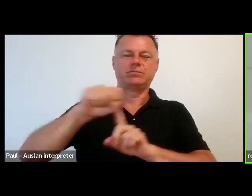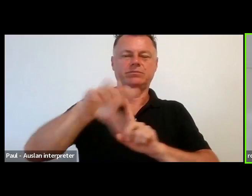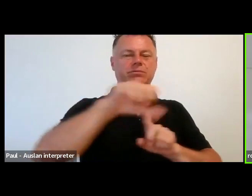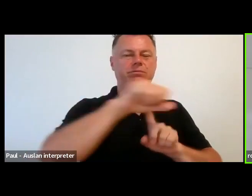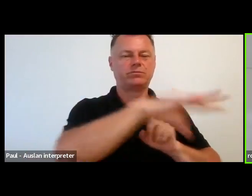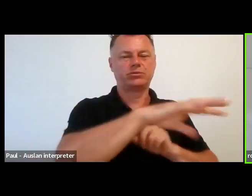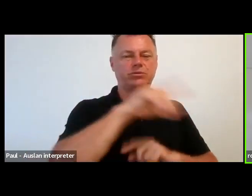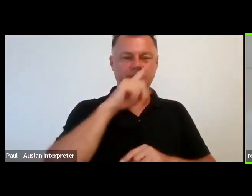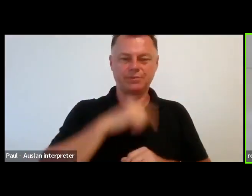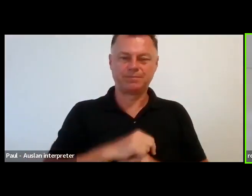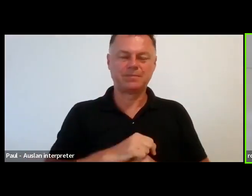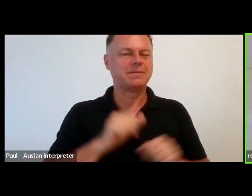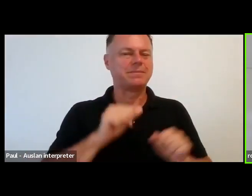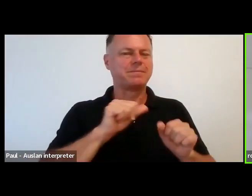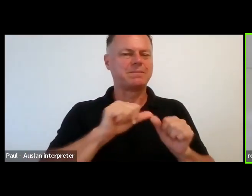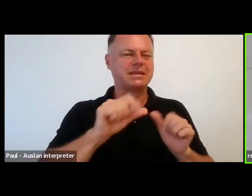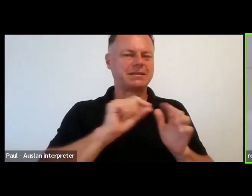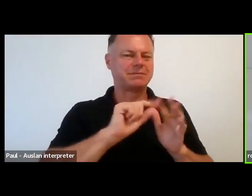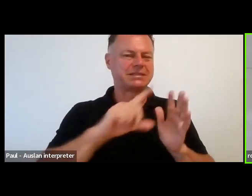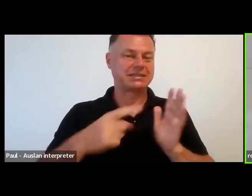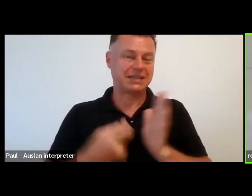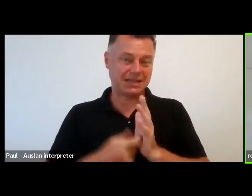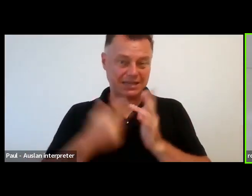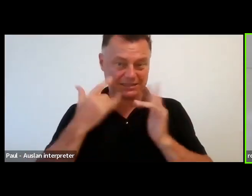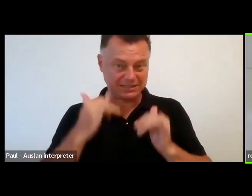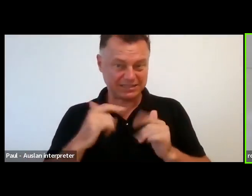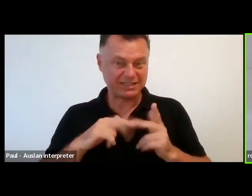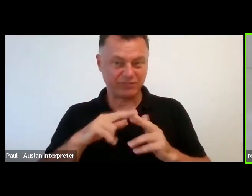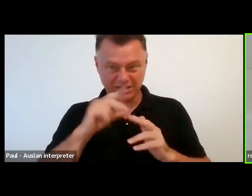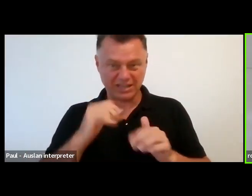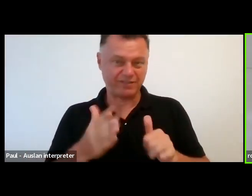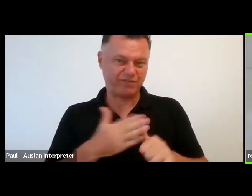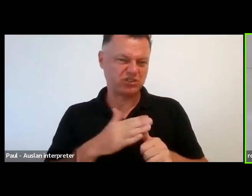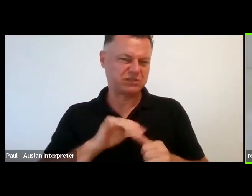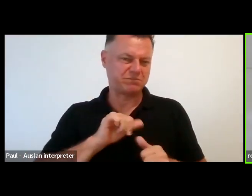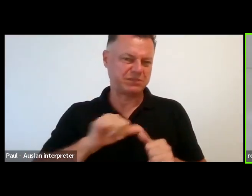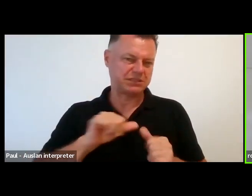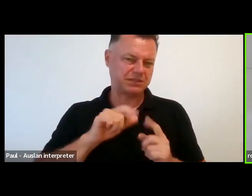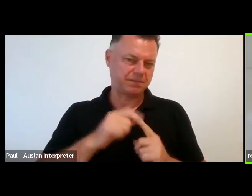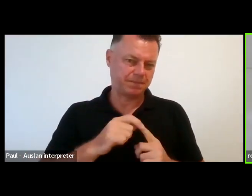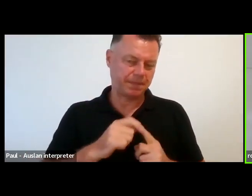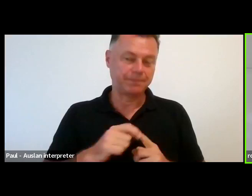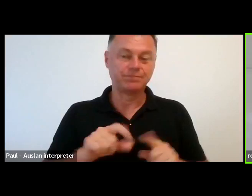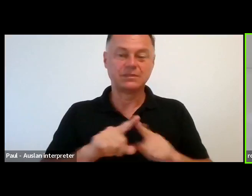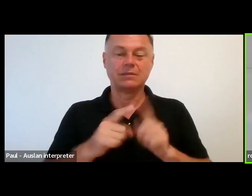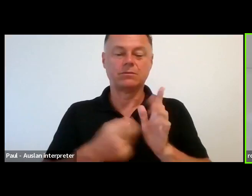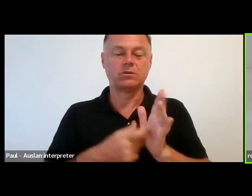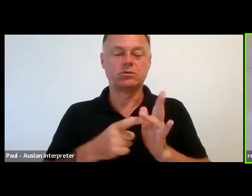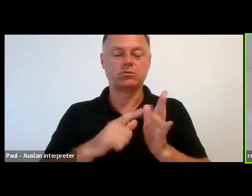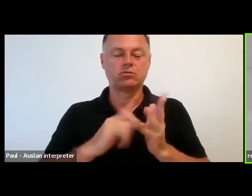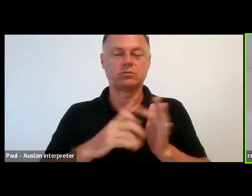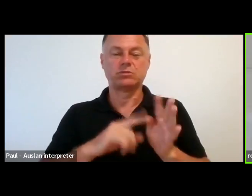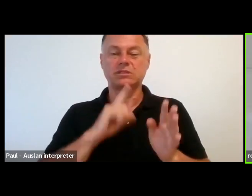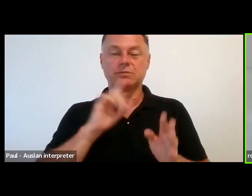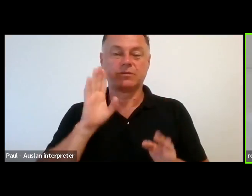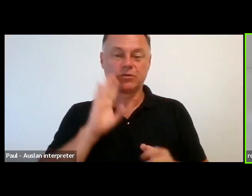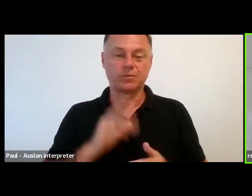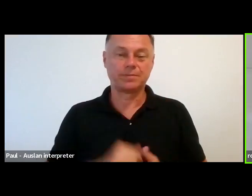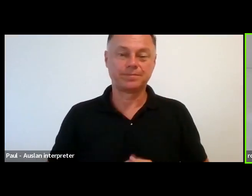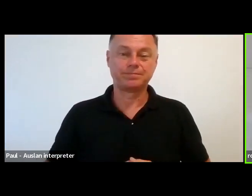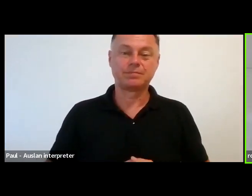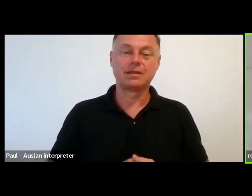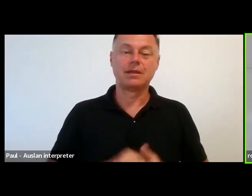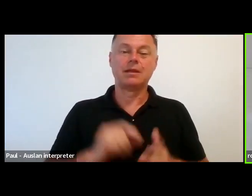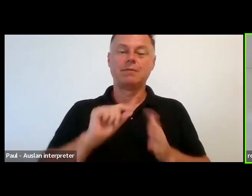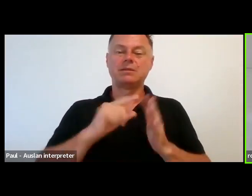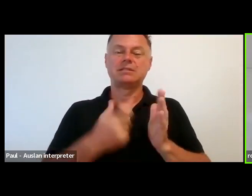suggest the PCR test if possible to do that. And as Rosemary said, the capacity to do PCR tests